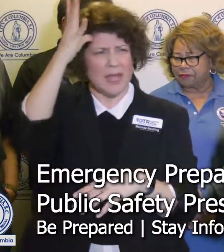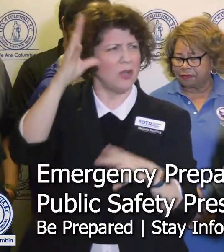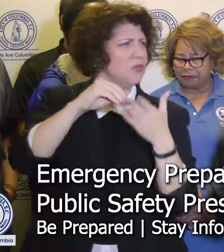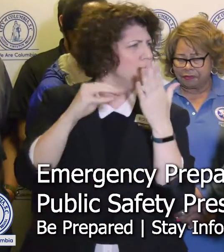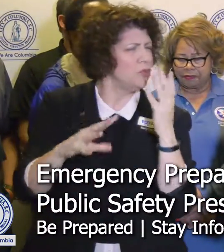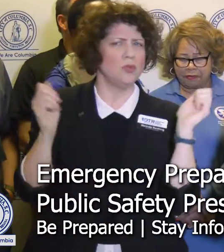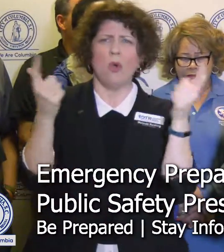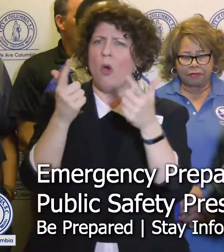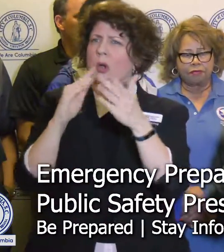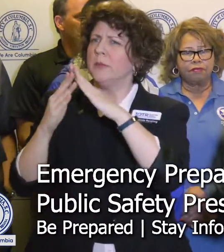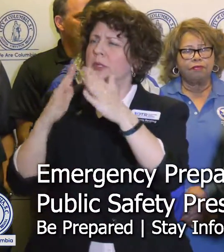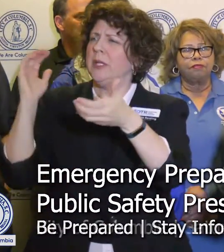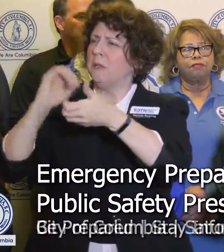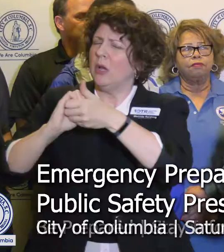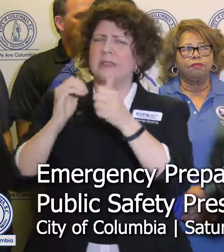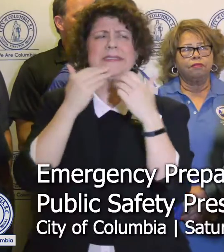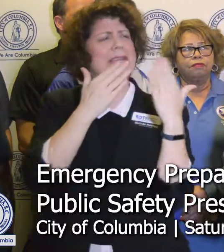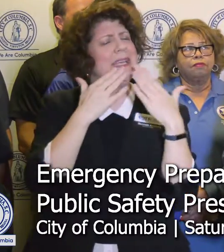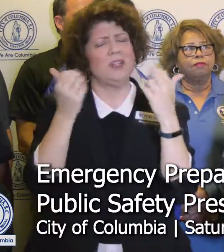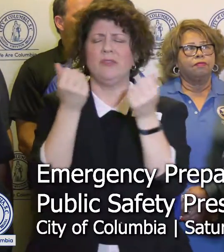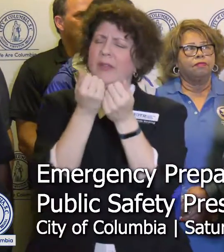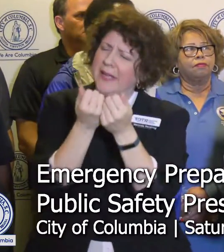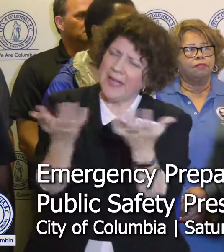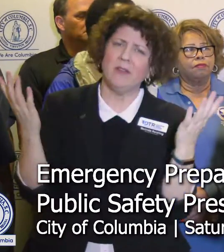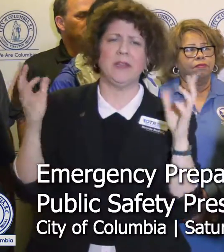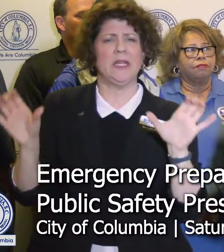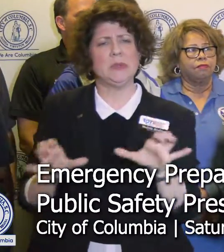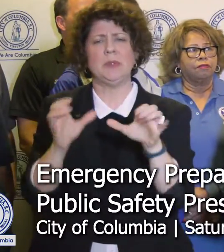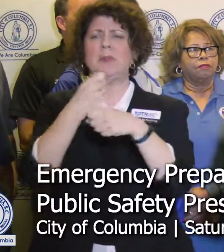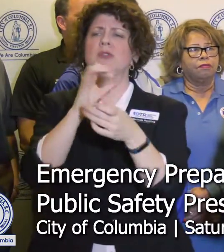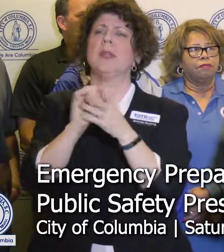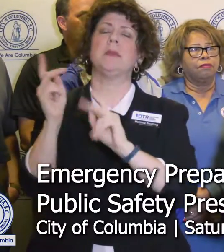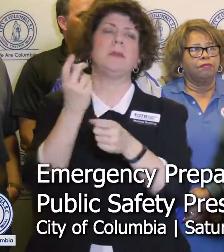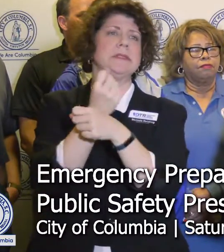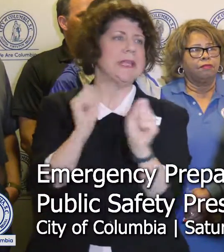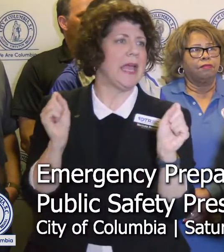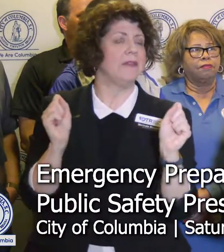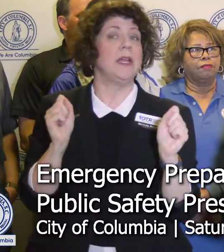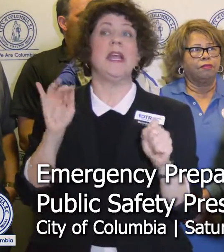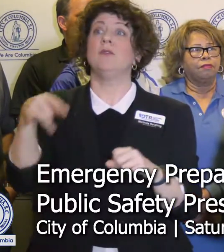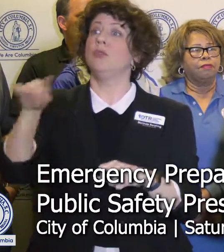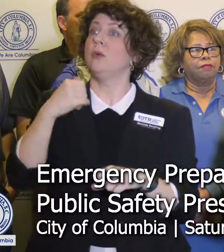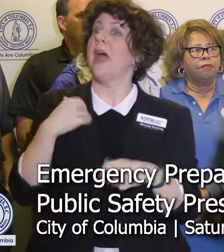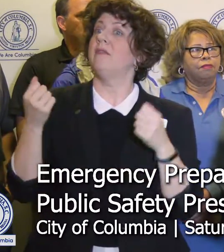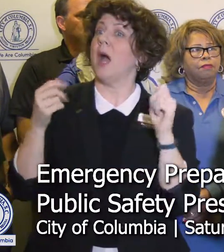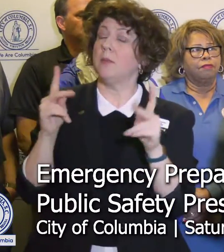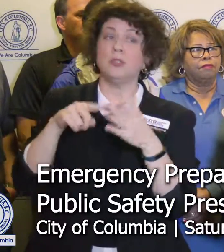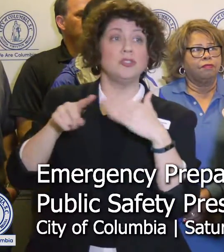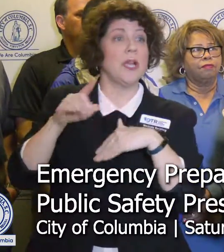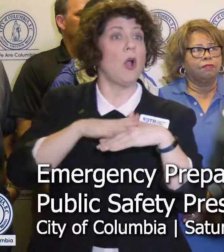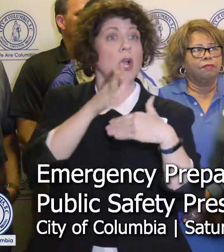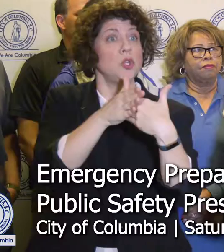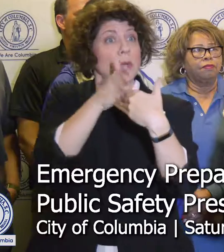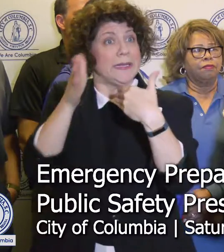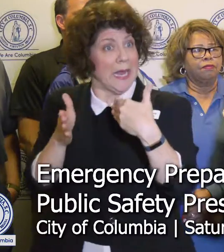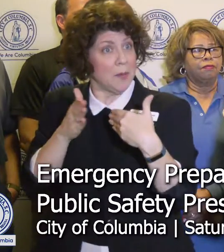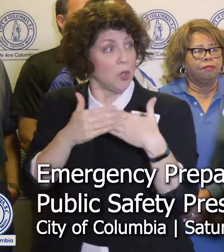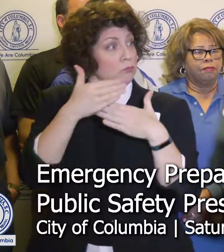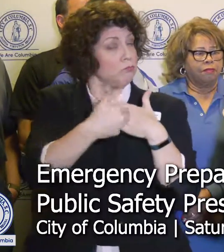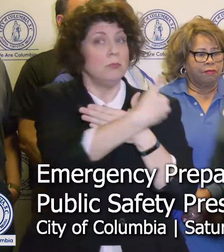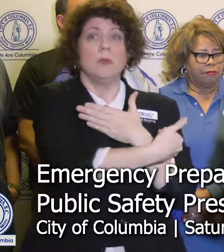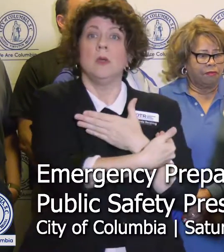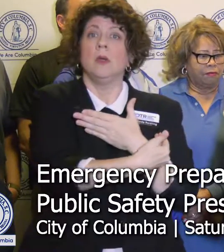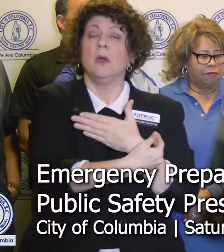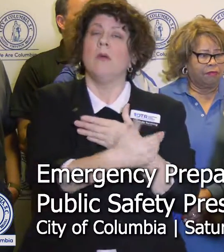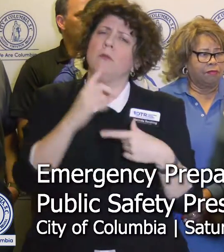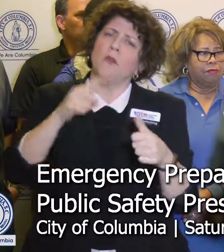students, community partners for all that they've done to ensure that everyone stays safe and secure. If you have an opportunity to check on your neighbors after